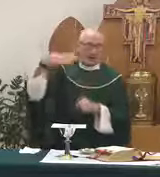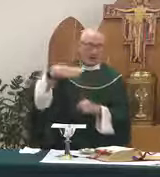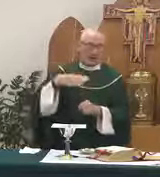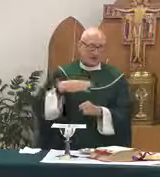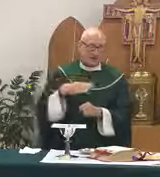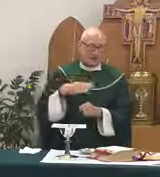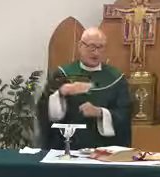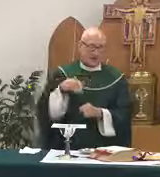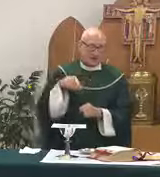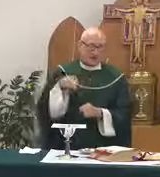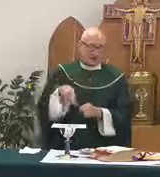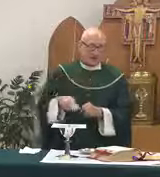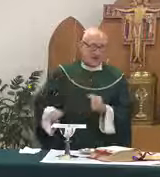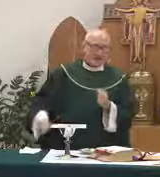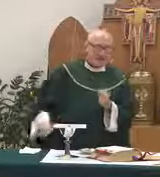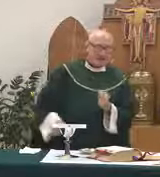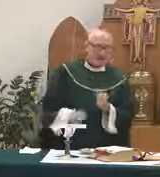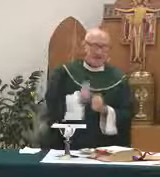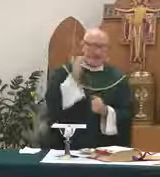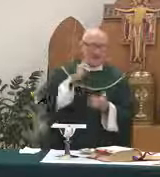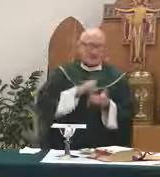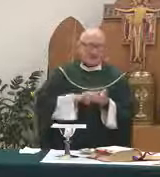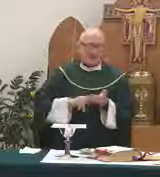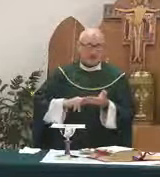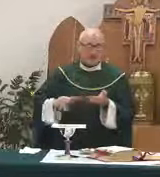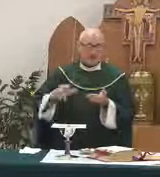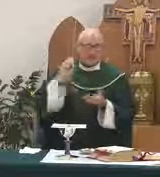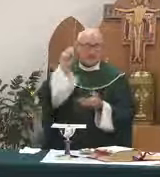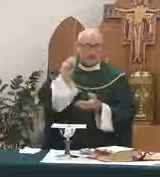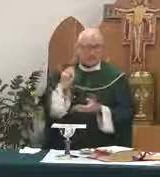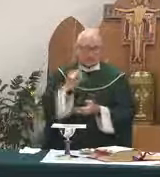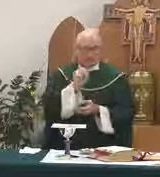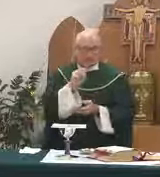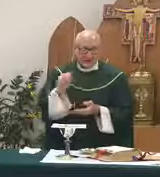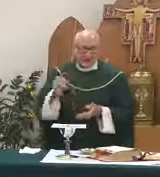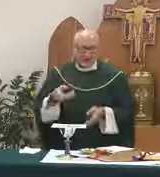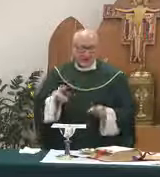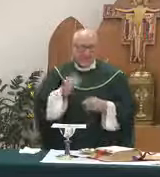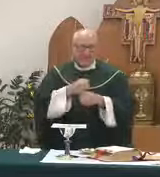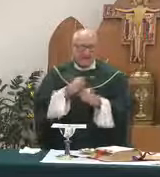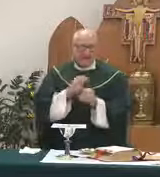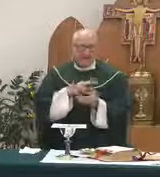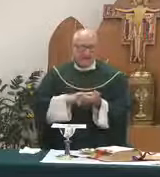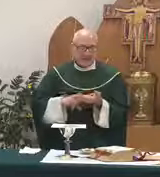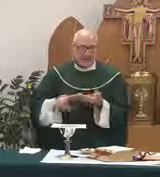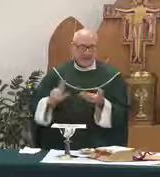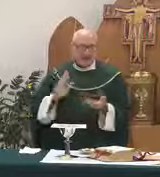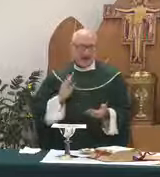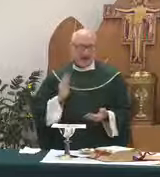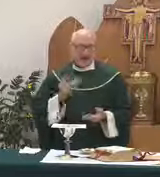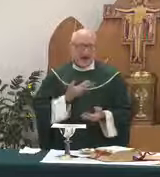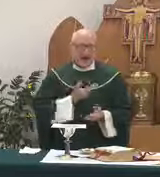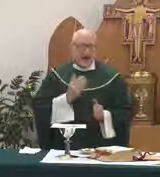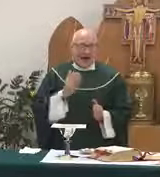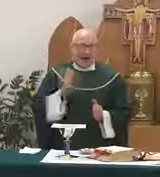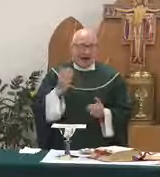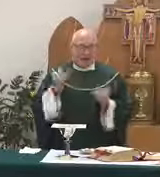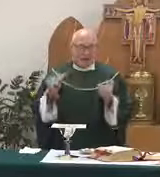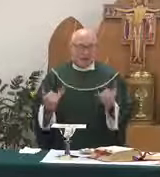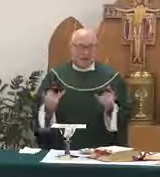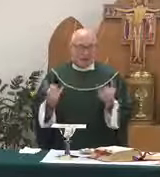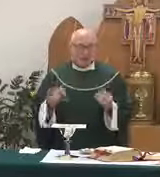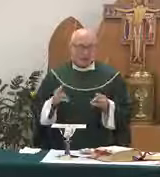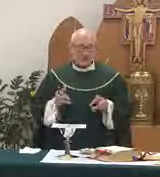your grace, these most sacred mysteries may sanctify